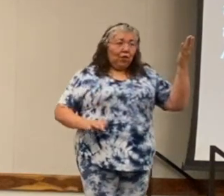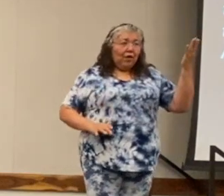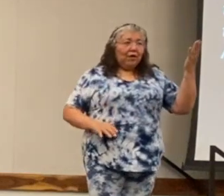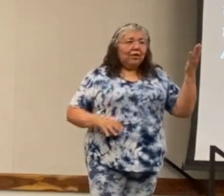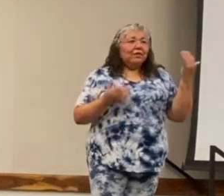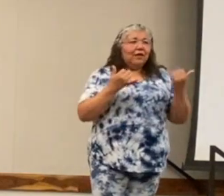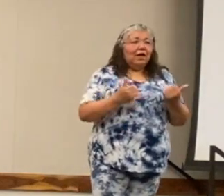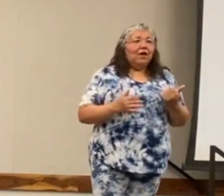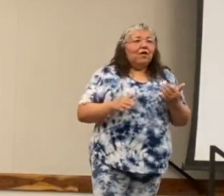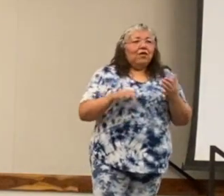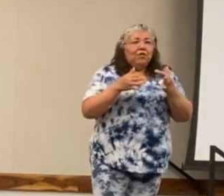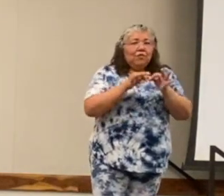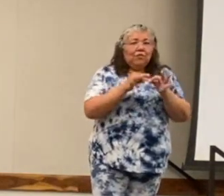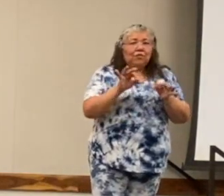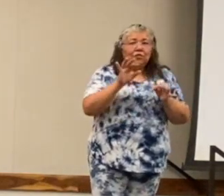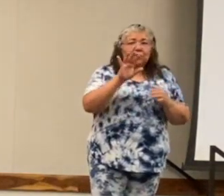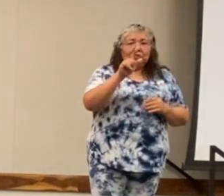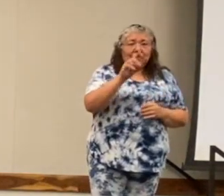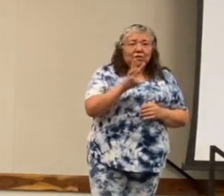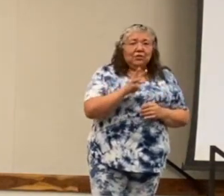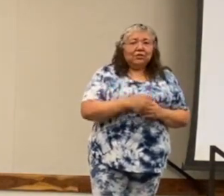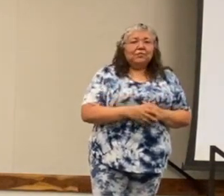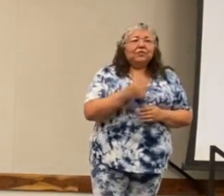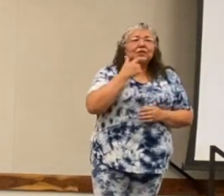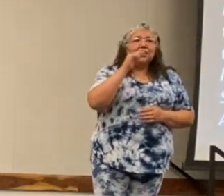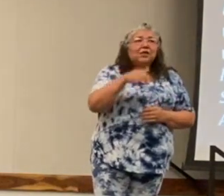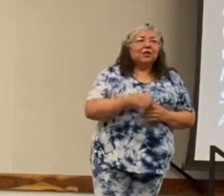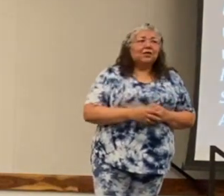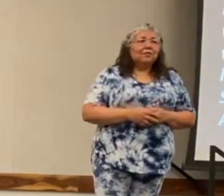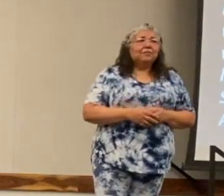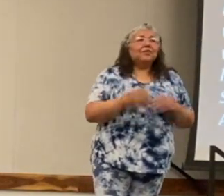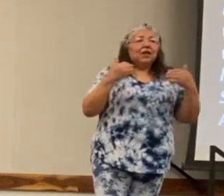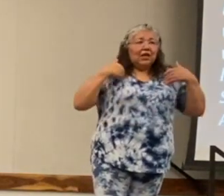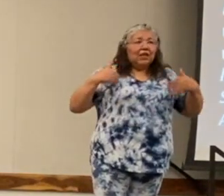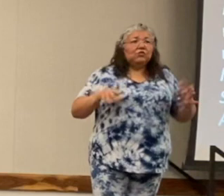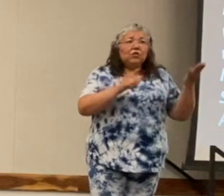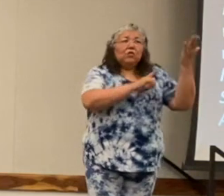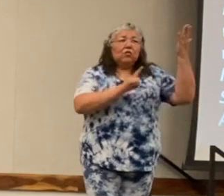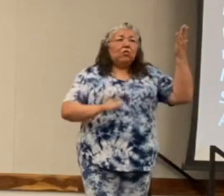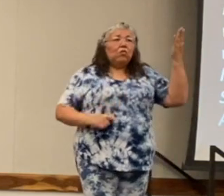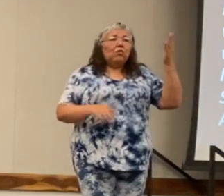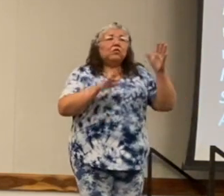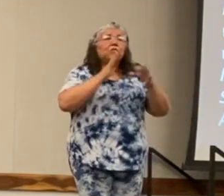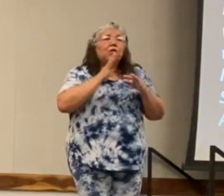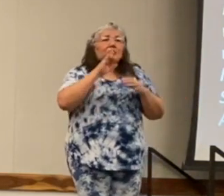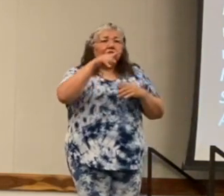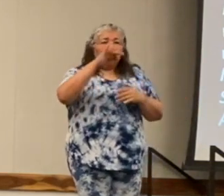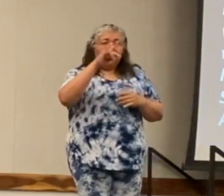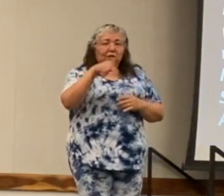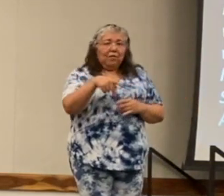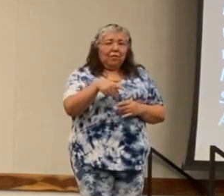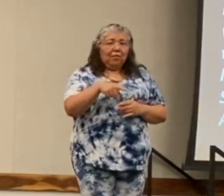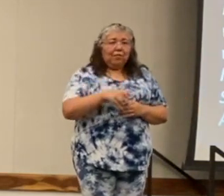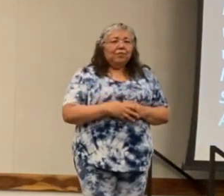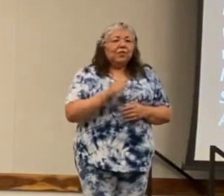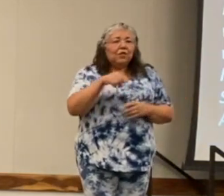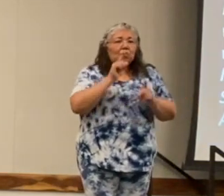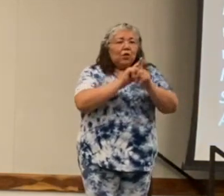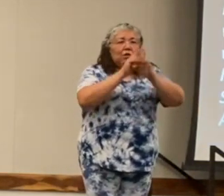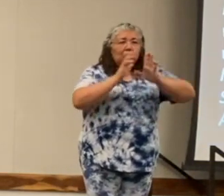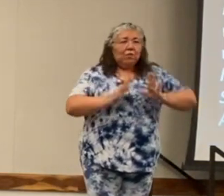verse 26. And it says this. It says, an angel of the Lord spoke to Philip, right? So this is one of the